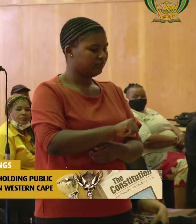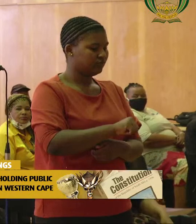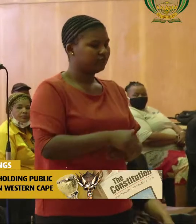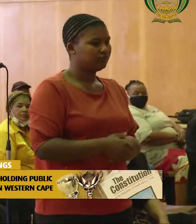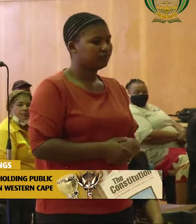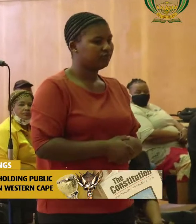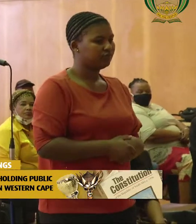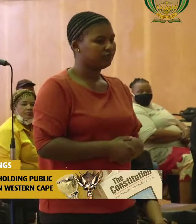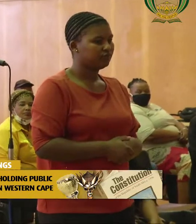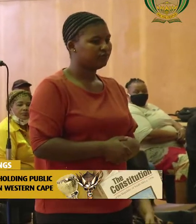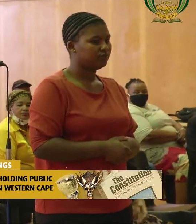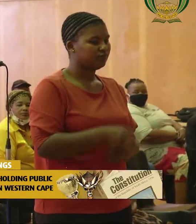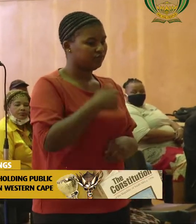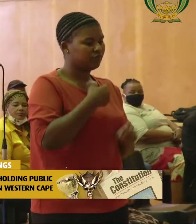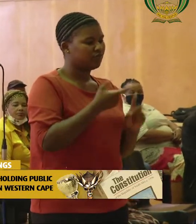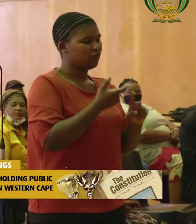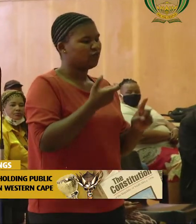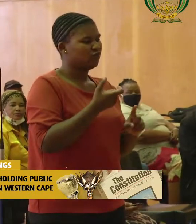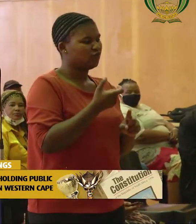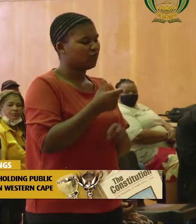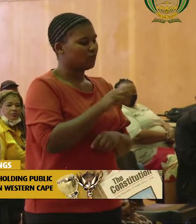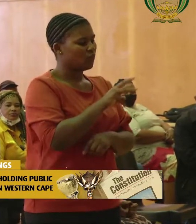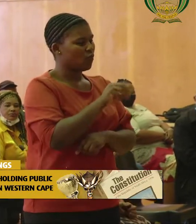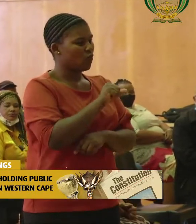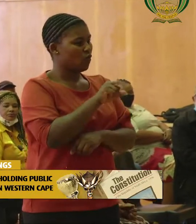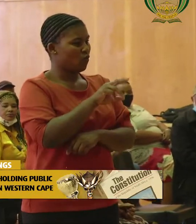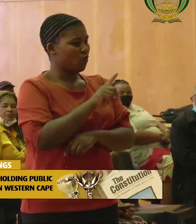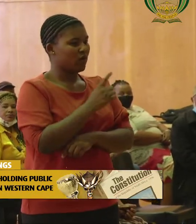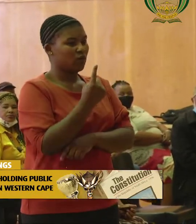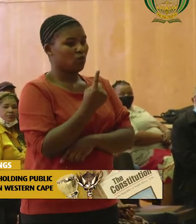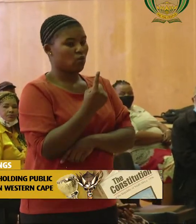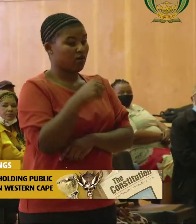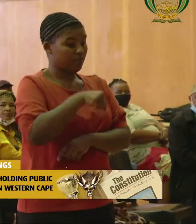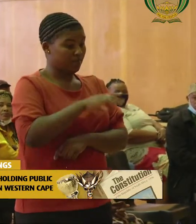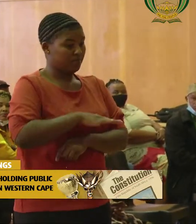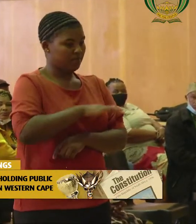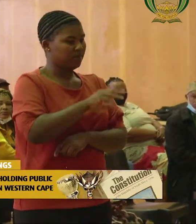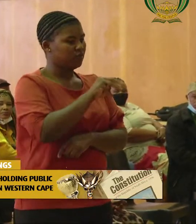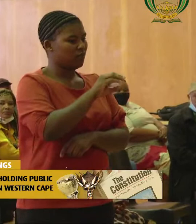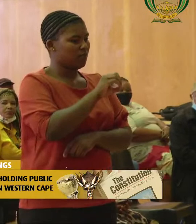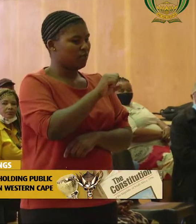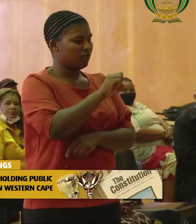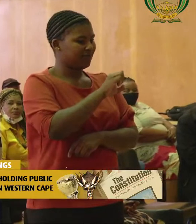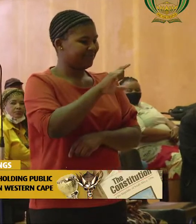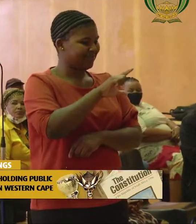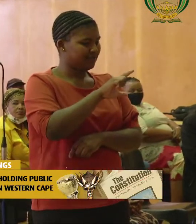uward council waseward 1 apha eMosselbay.